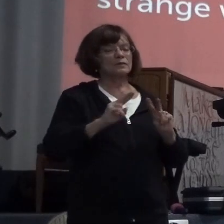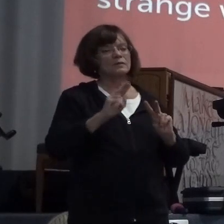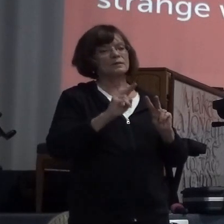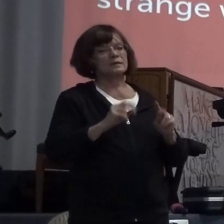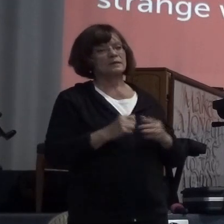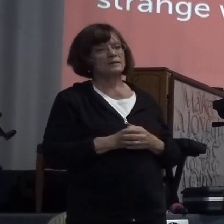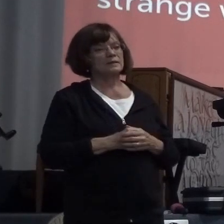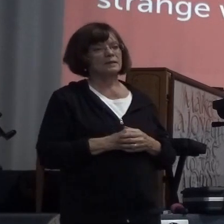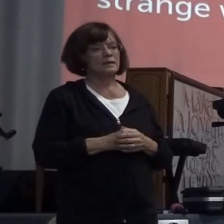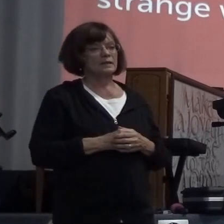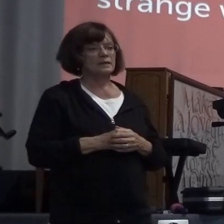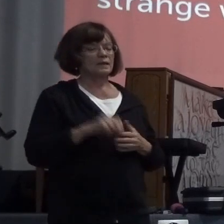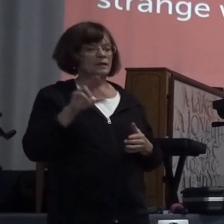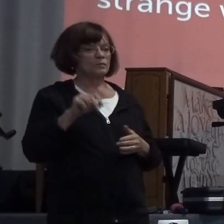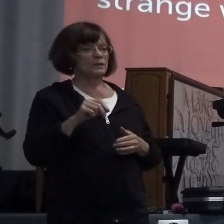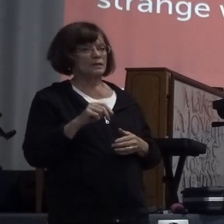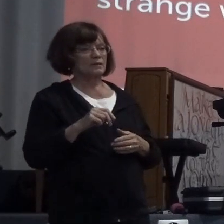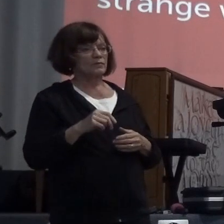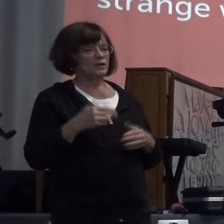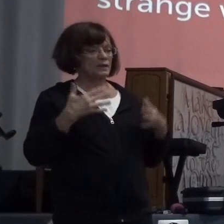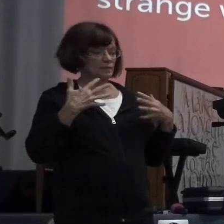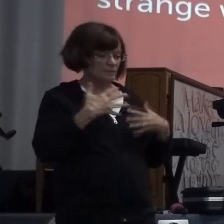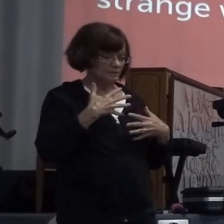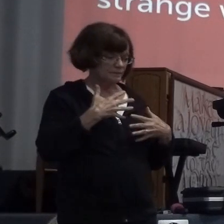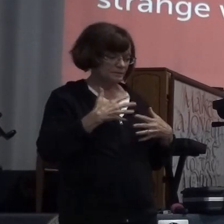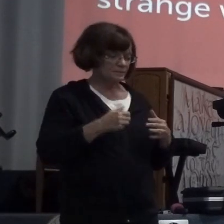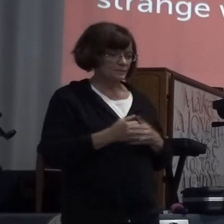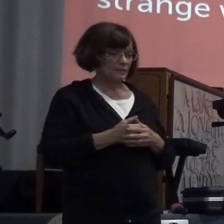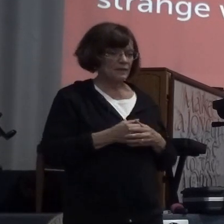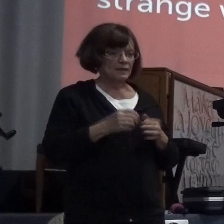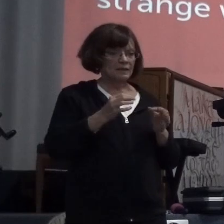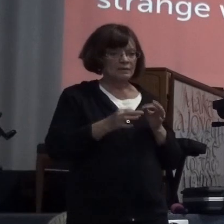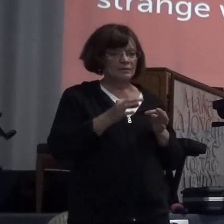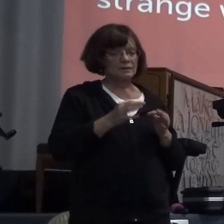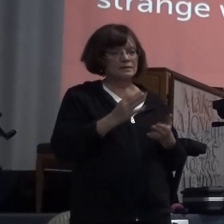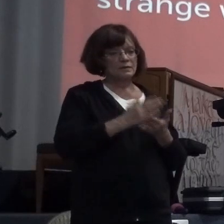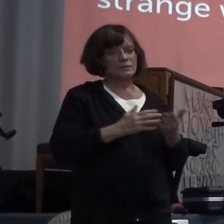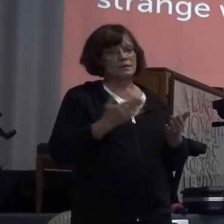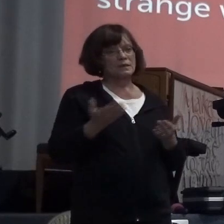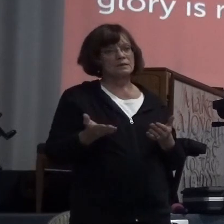when it comes upon you to test you, as though something strange were happening to you.